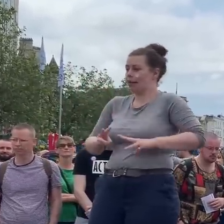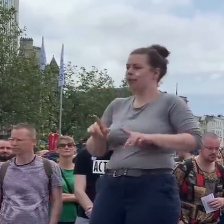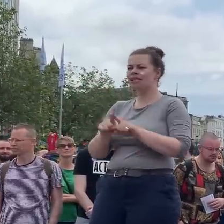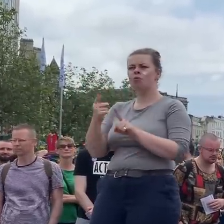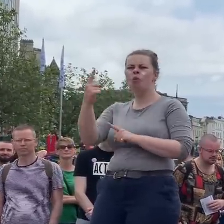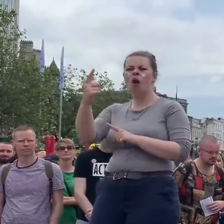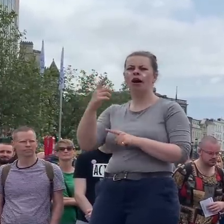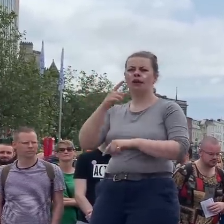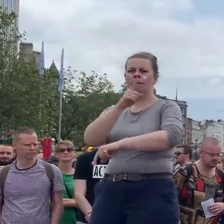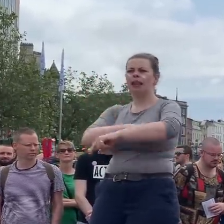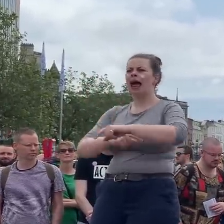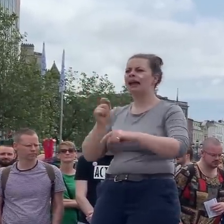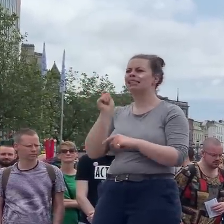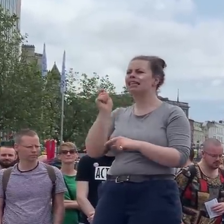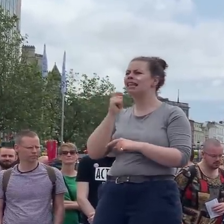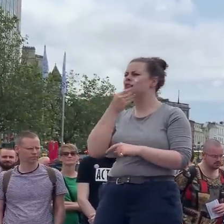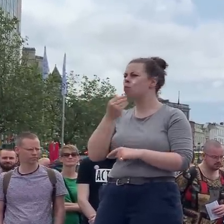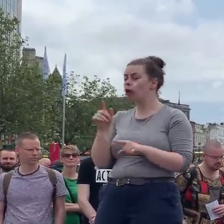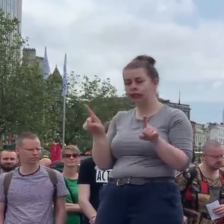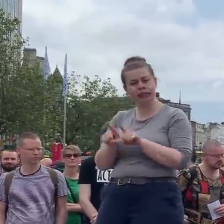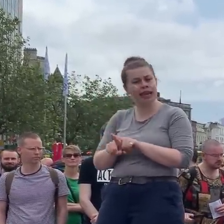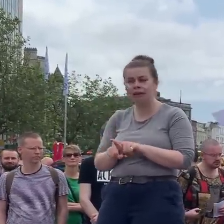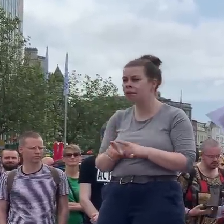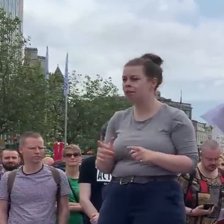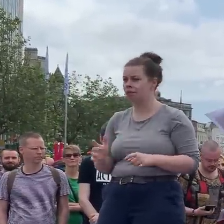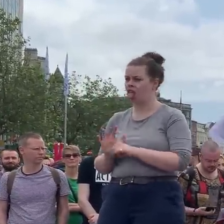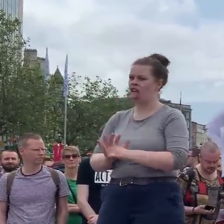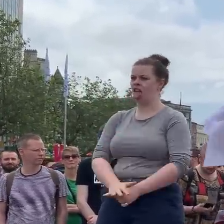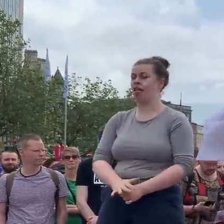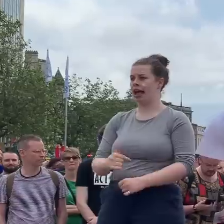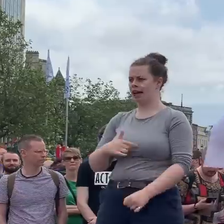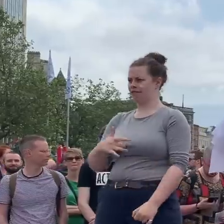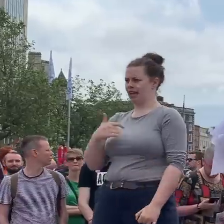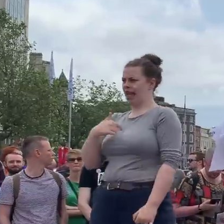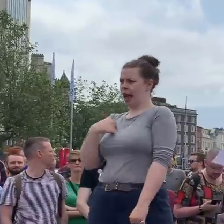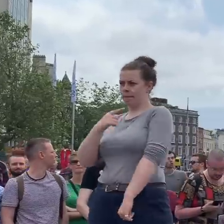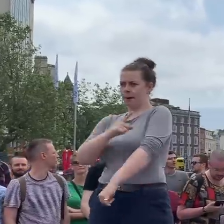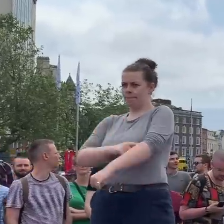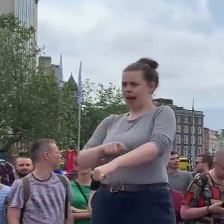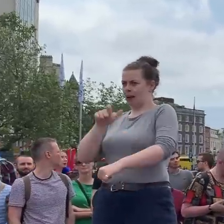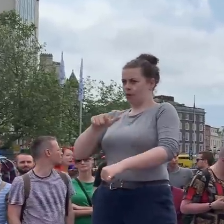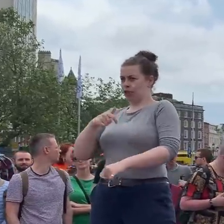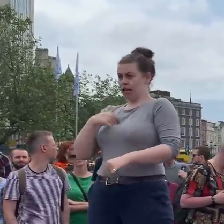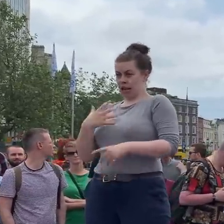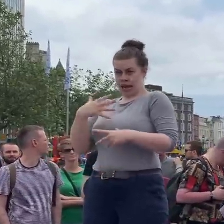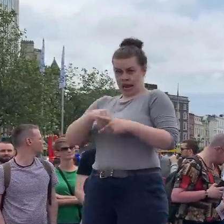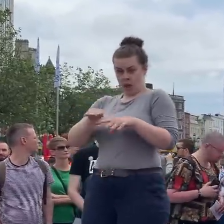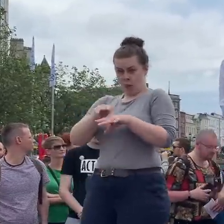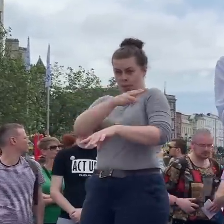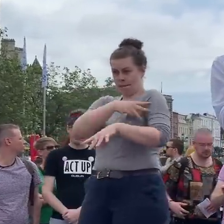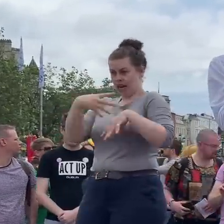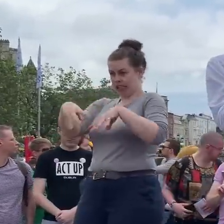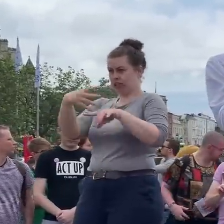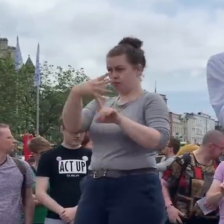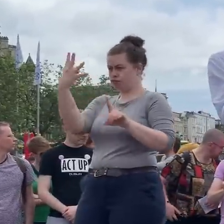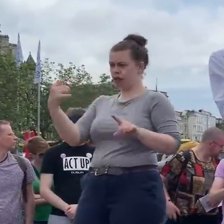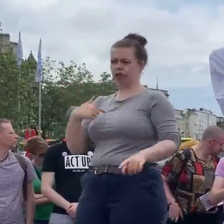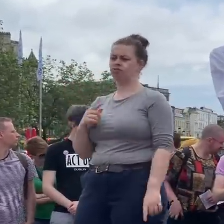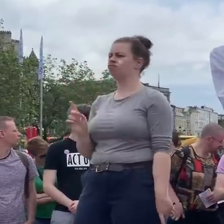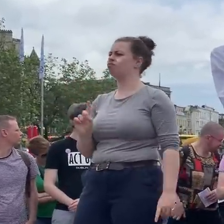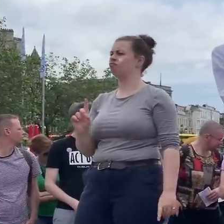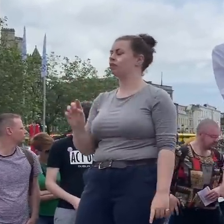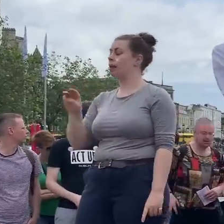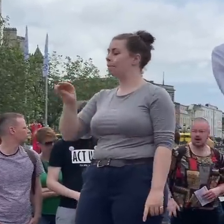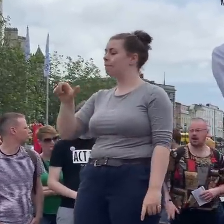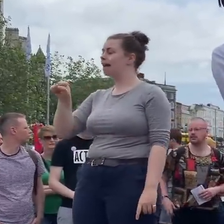boy. So we cannot, I feel as a black person uncomfortable marching along with them. Marcy is here today